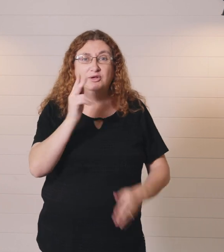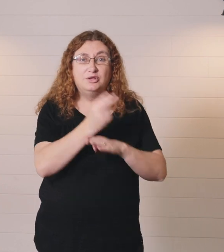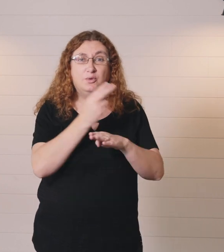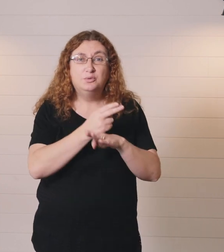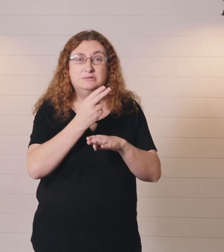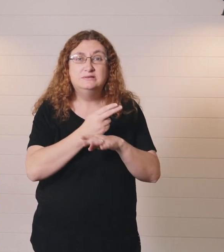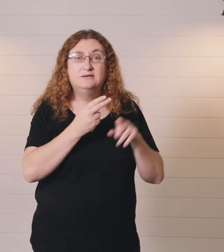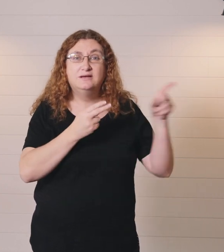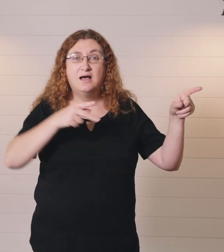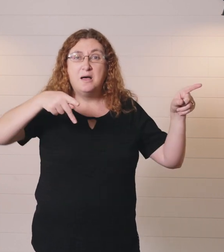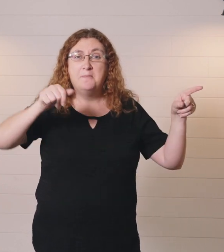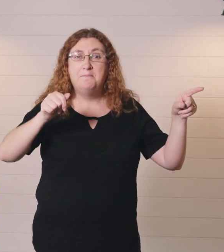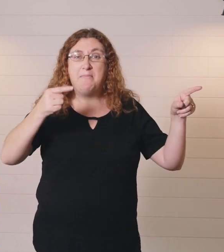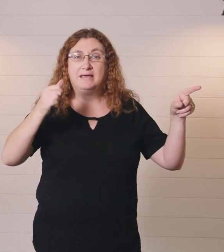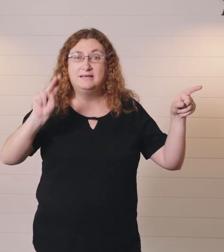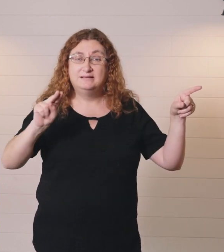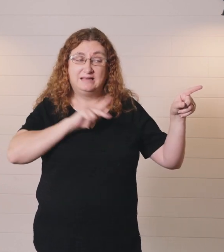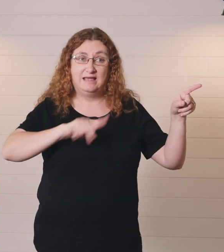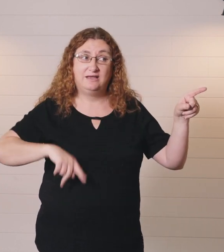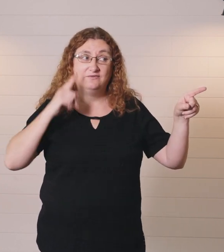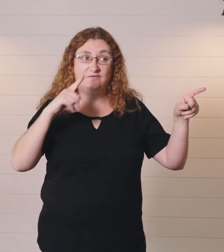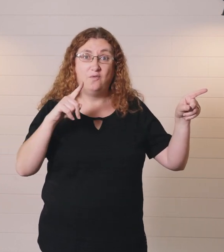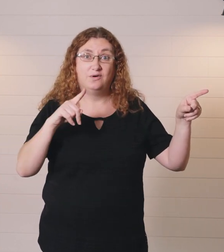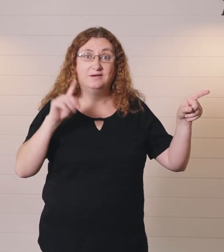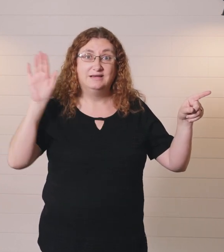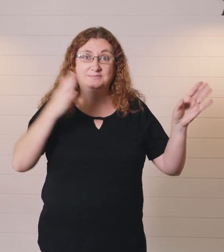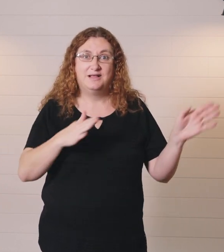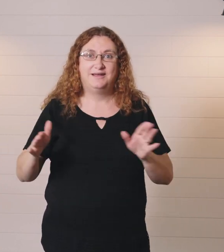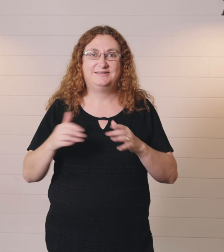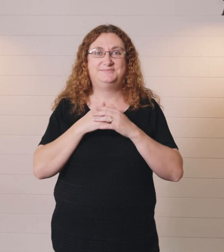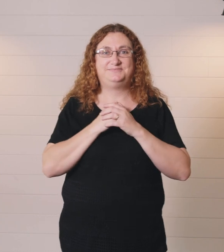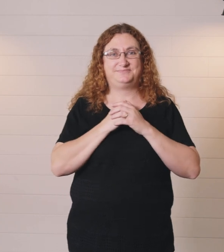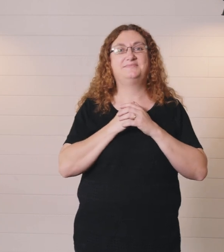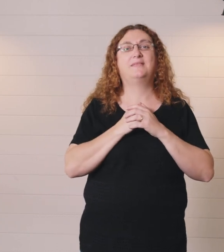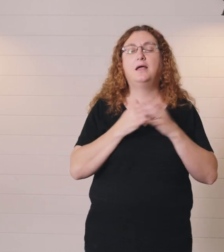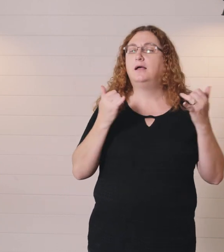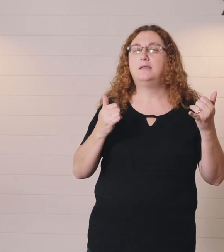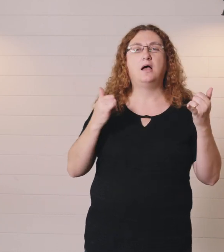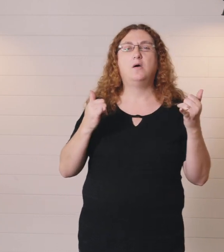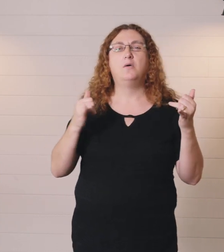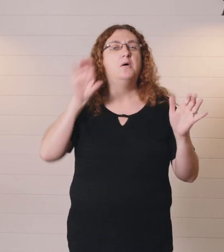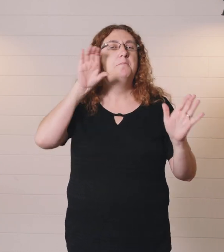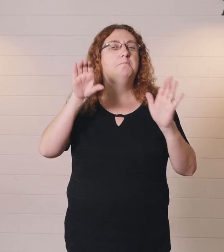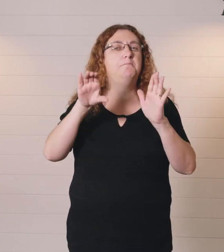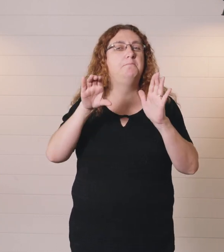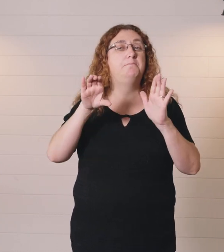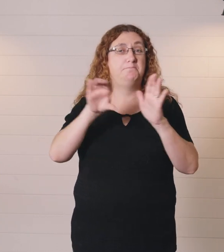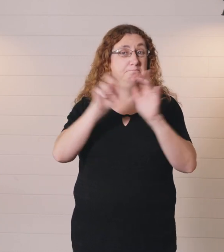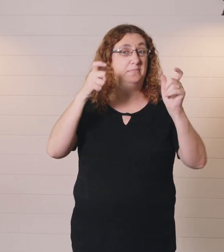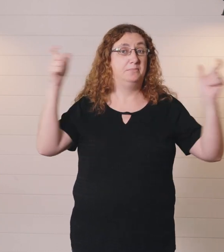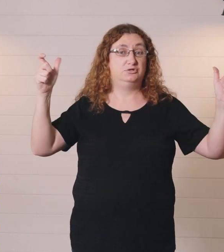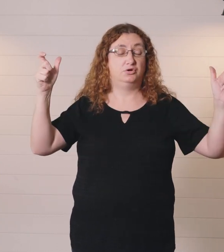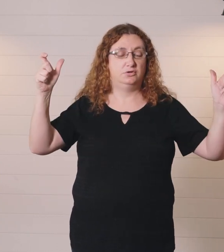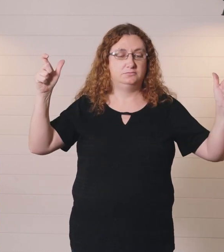pagan king to work his purposes. This greater story, the history books in which this story